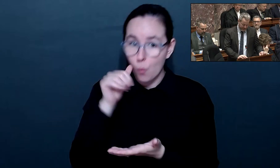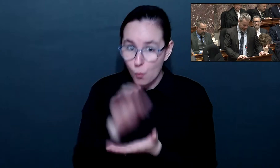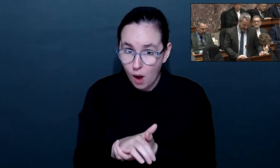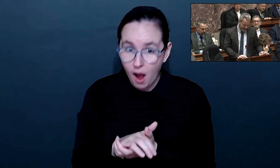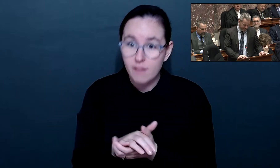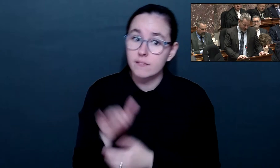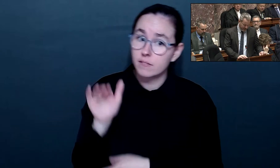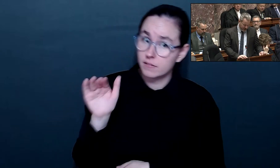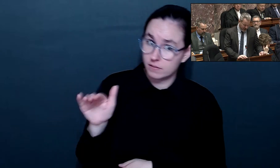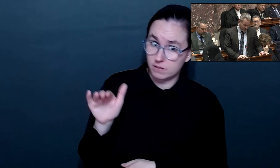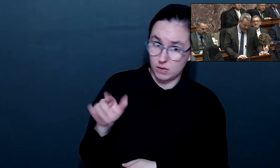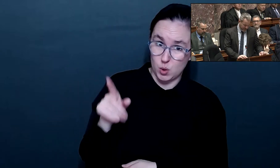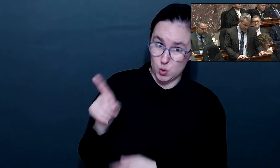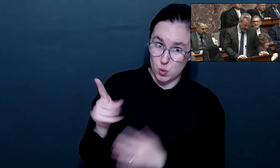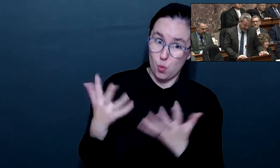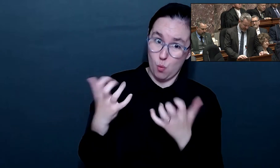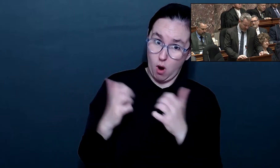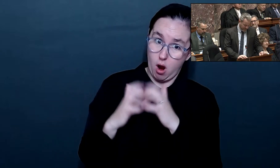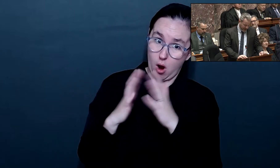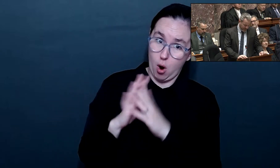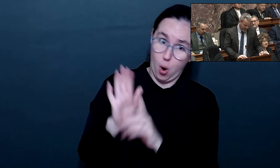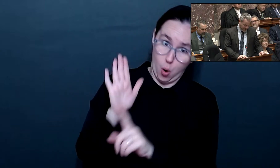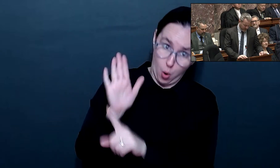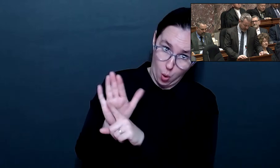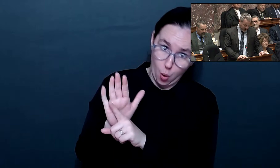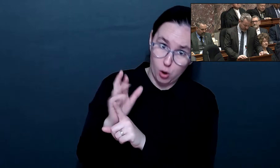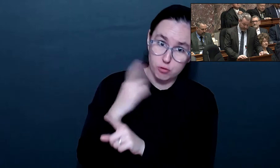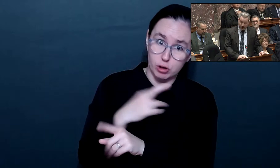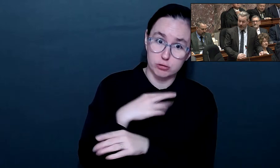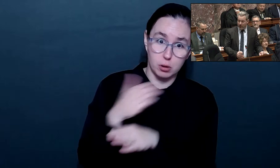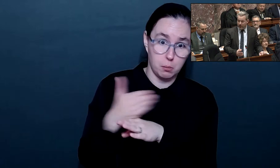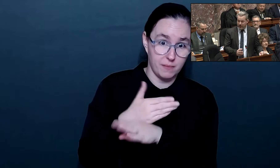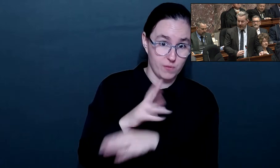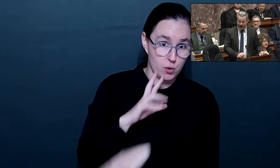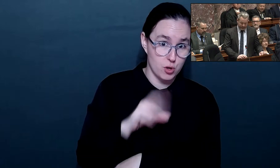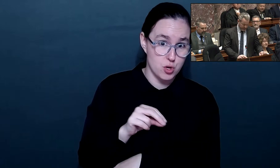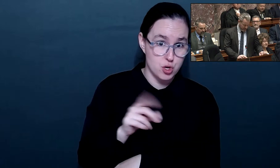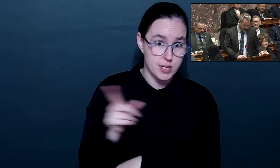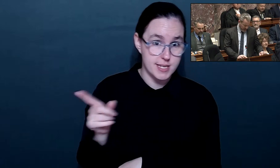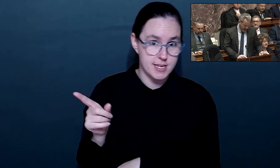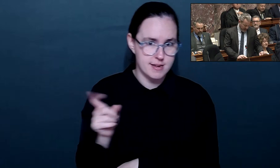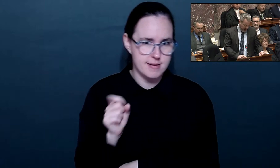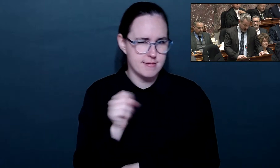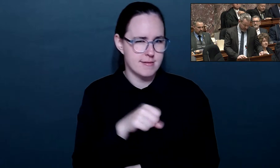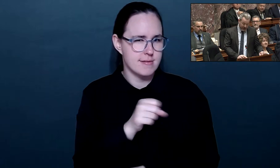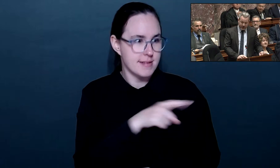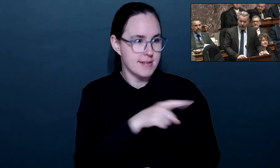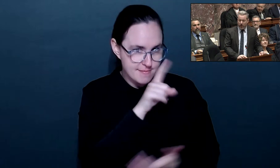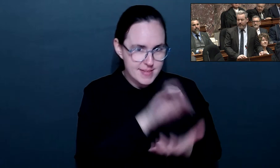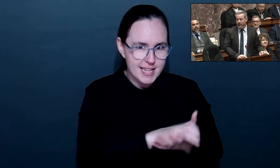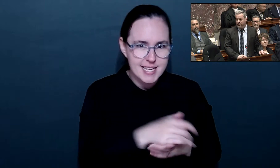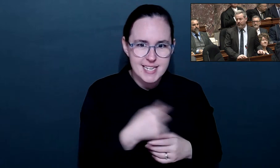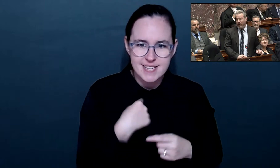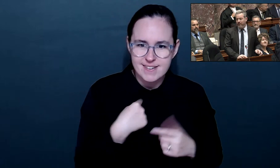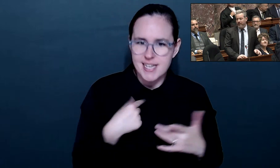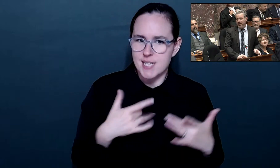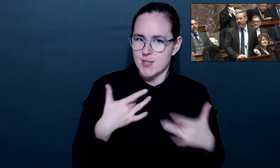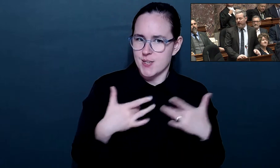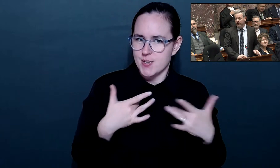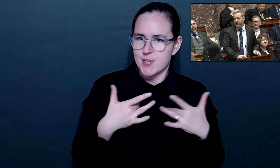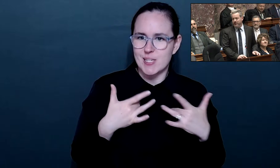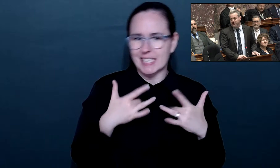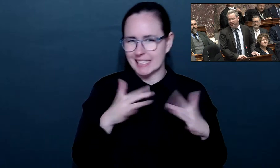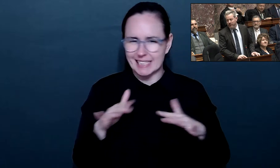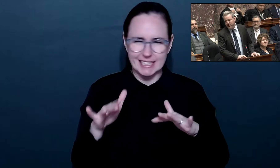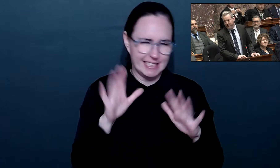by her faith and their shared dream, Peter set out to find the perfect location, which they did. And they brainstormed, and it was a novel that